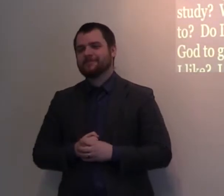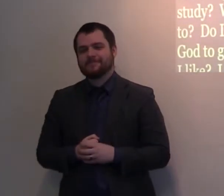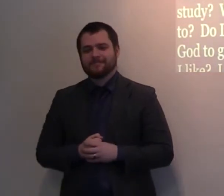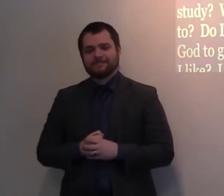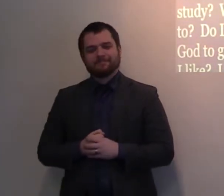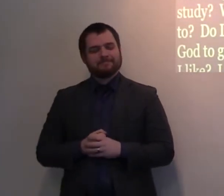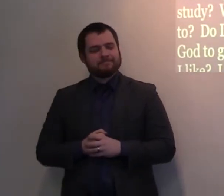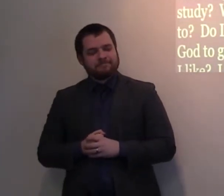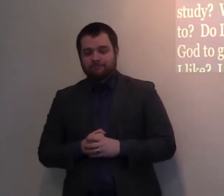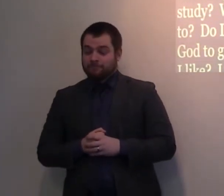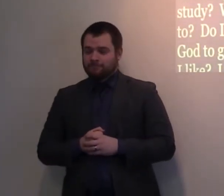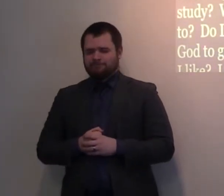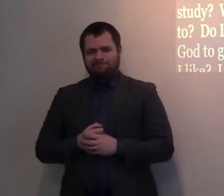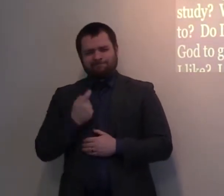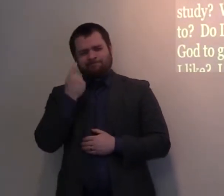I want to go to university.